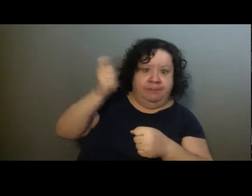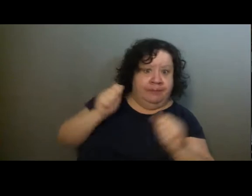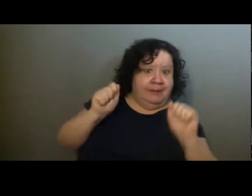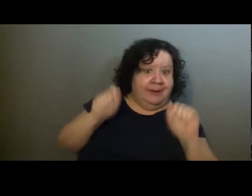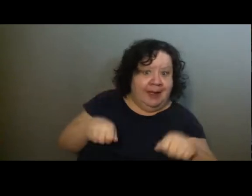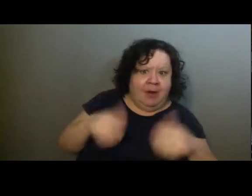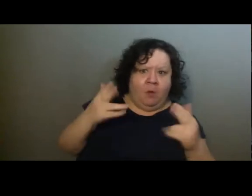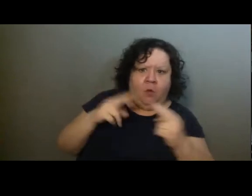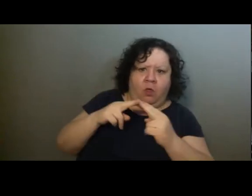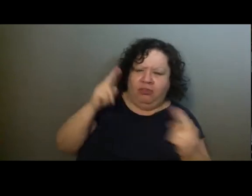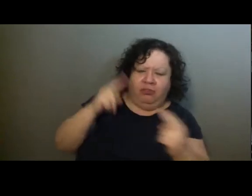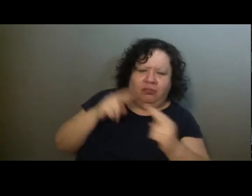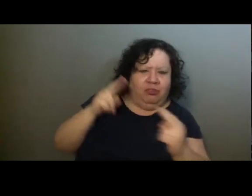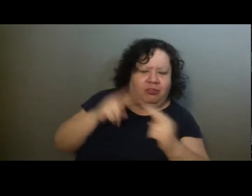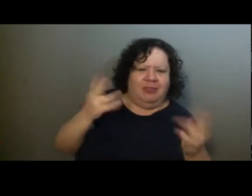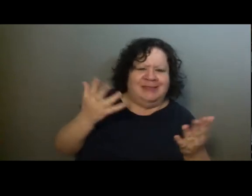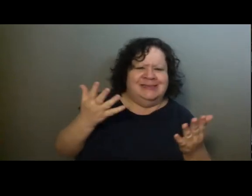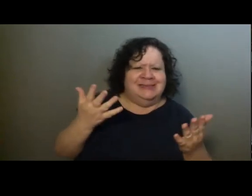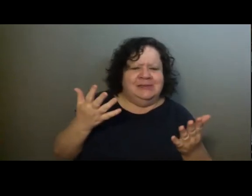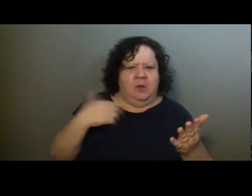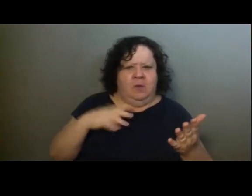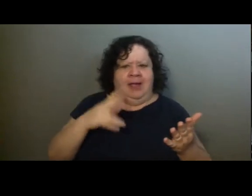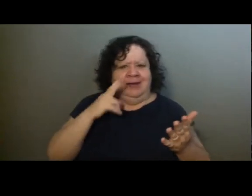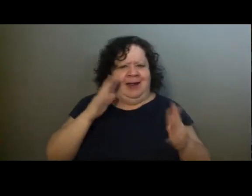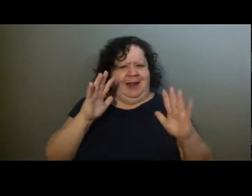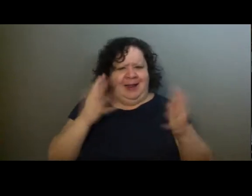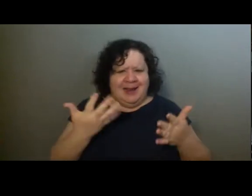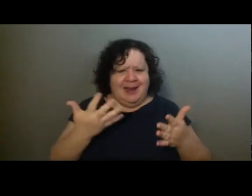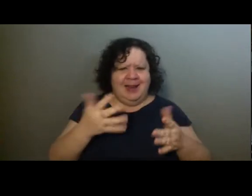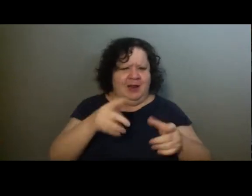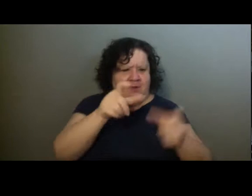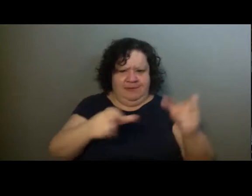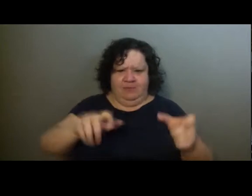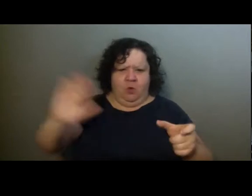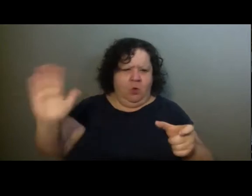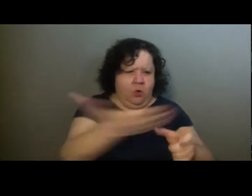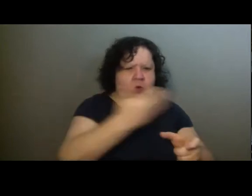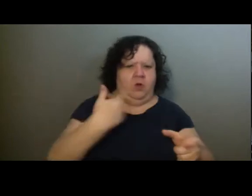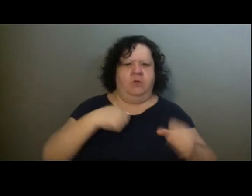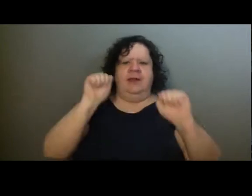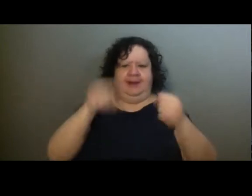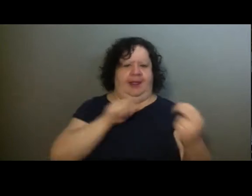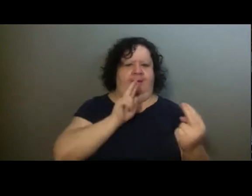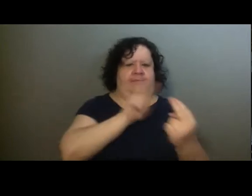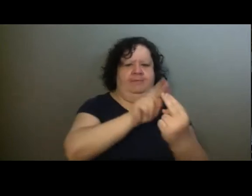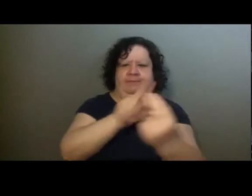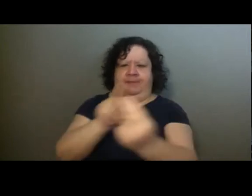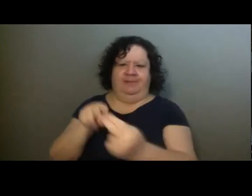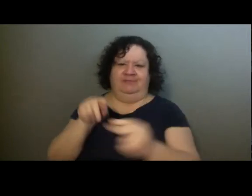So one of the questions we've always been asking in terms as far as the region is concerned, in the reaching of the last mile is